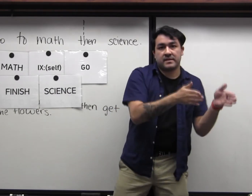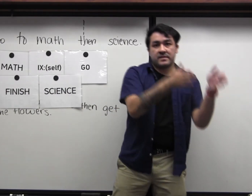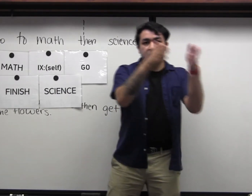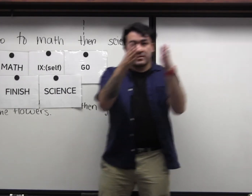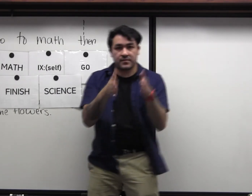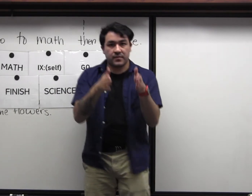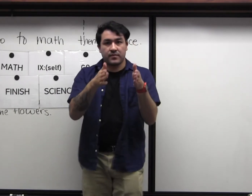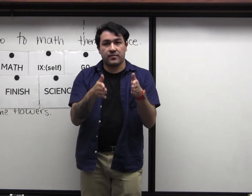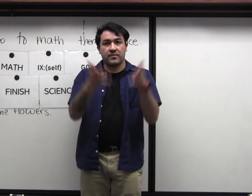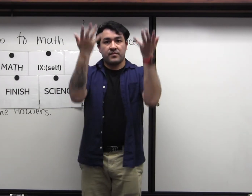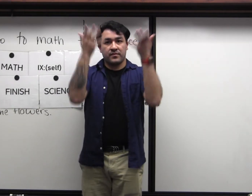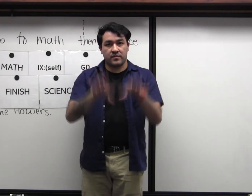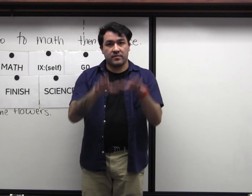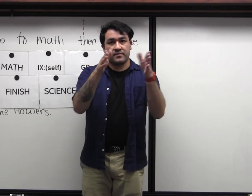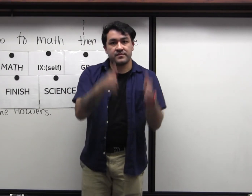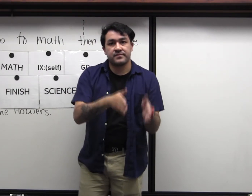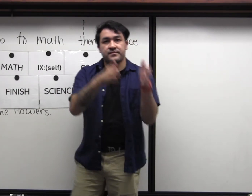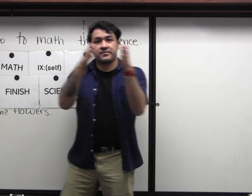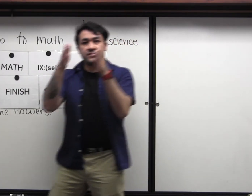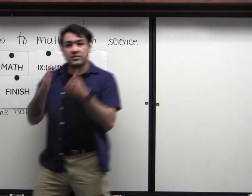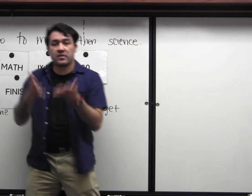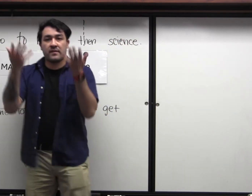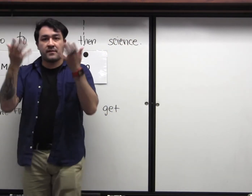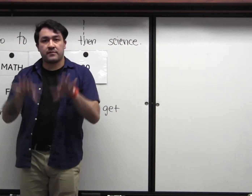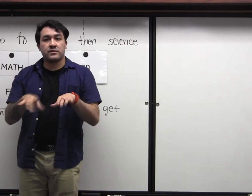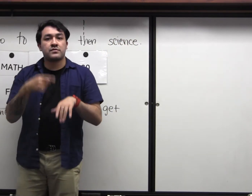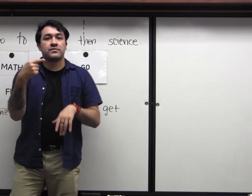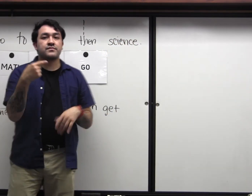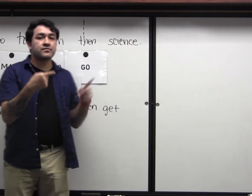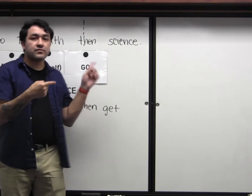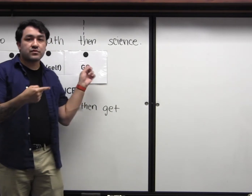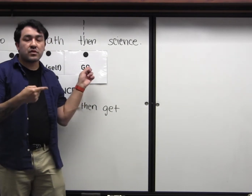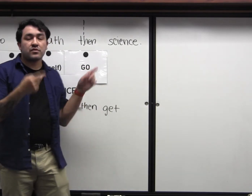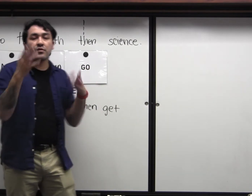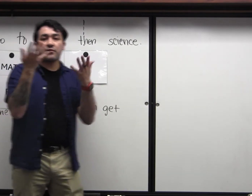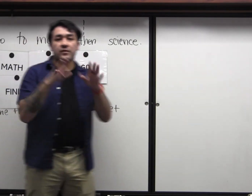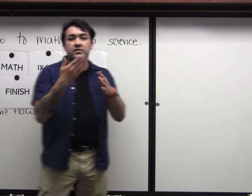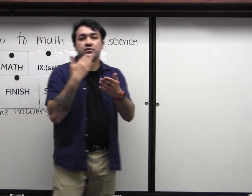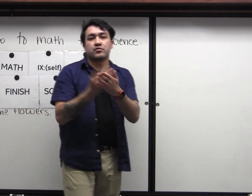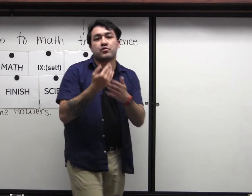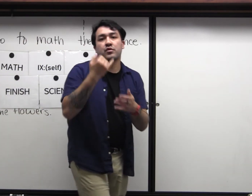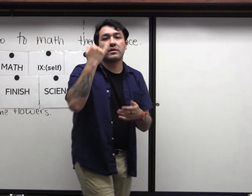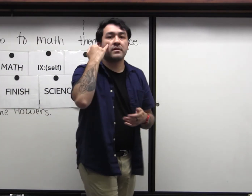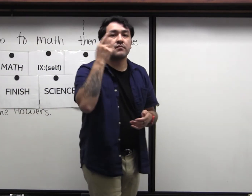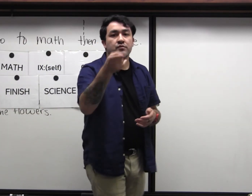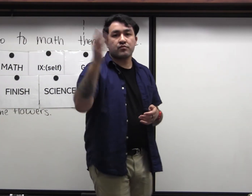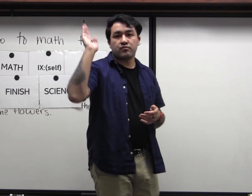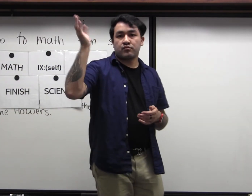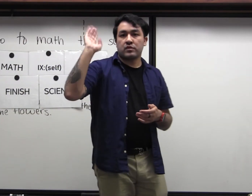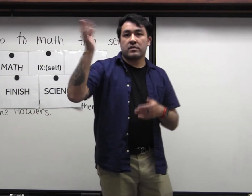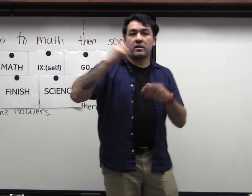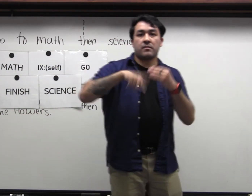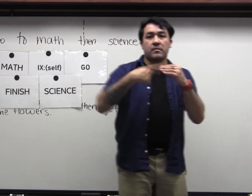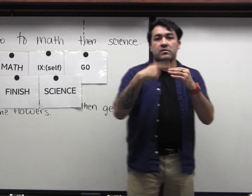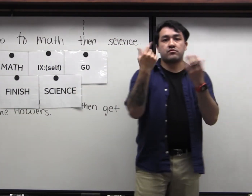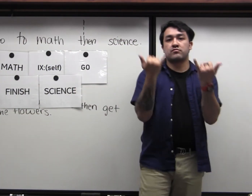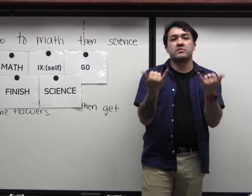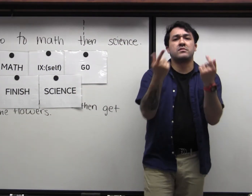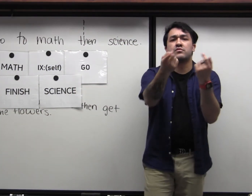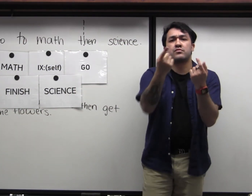Finish. Blah blah blah blah blah. Finish. Blah blah blah blah blah. Finish. Right. And I can use conjunctions to kind of be a solid period,